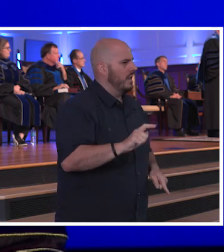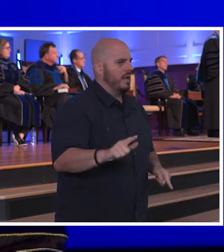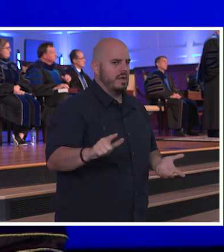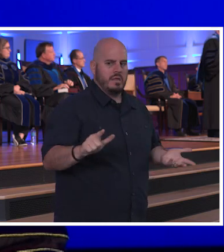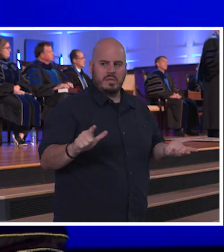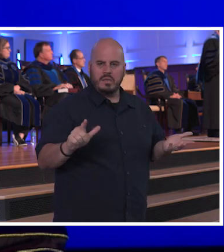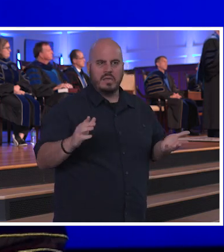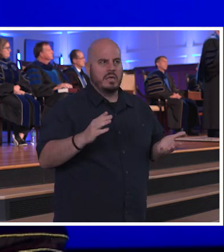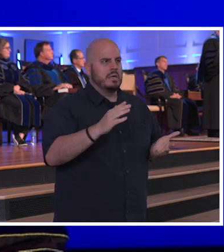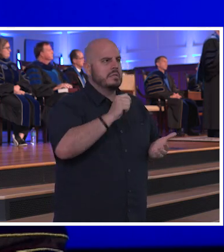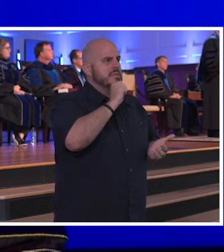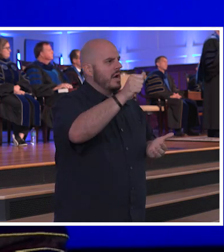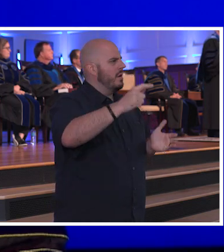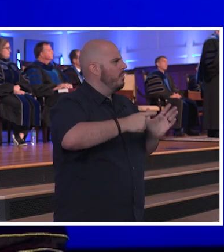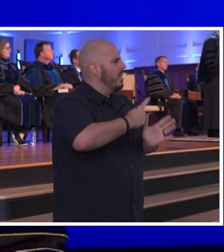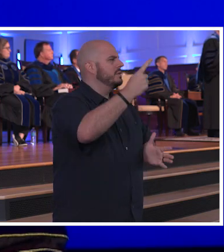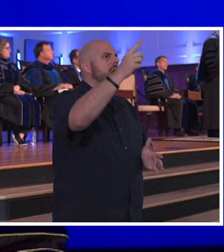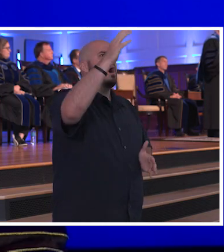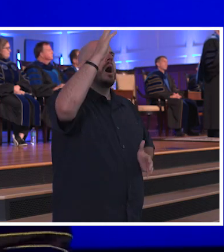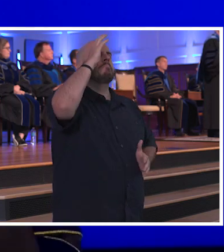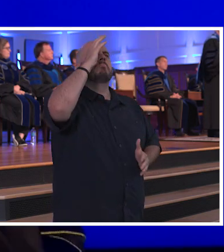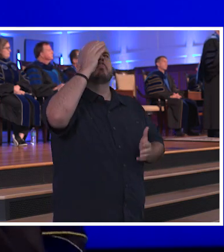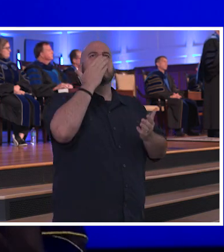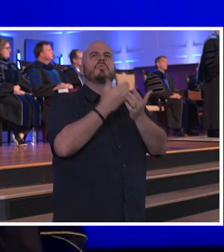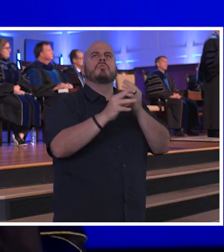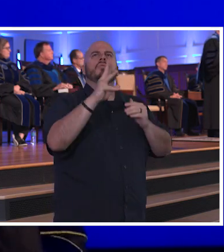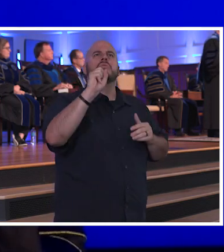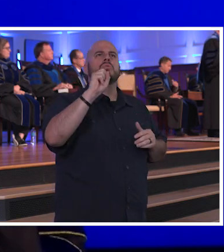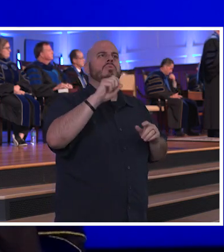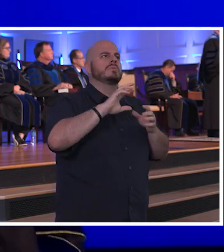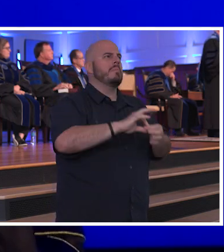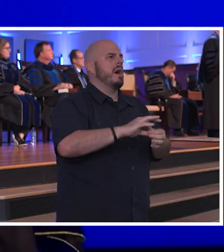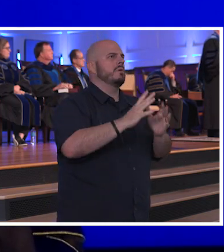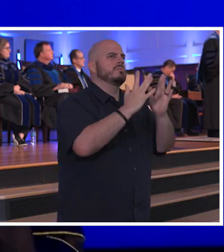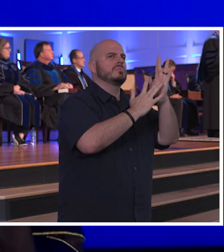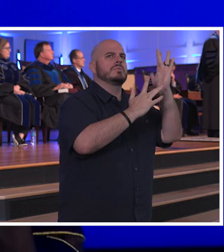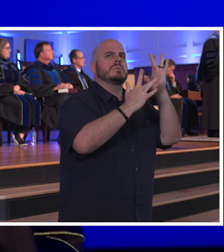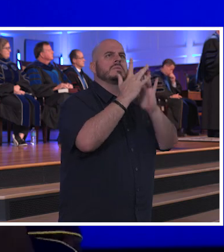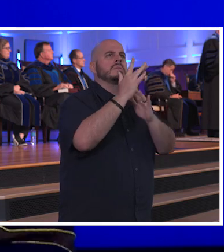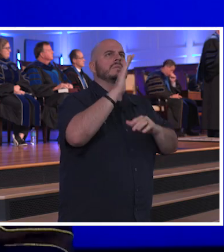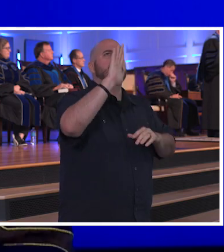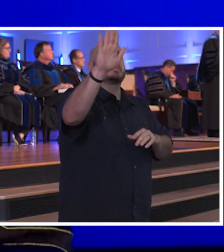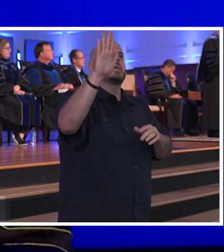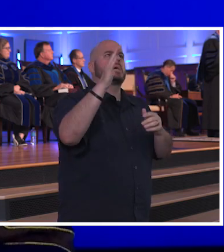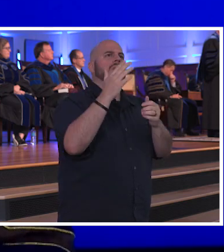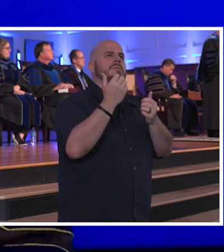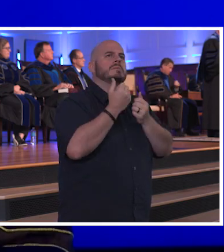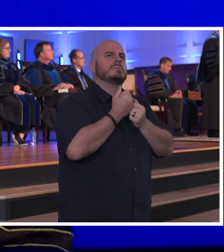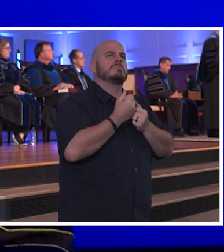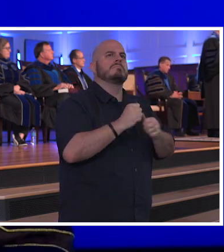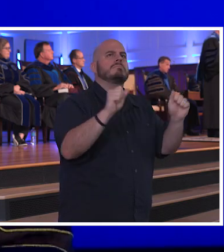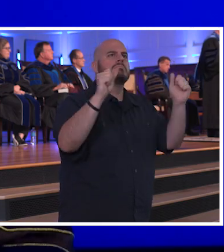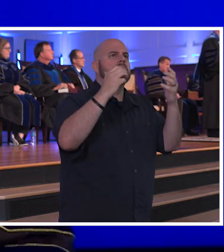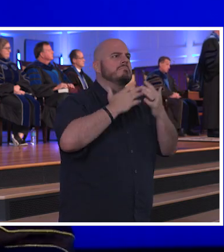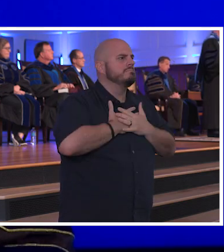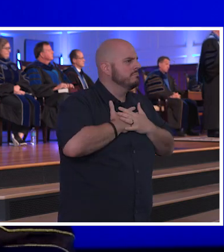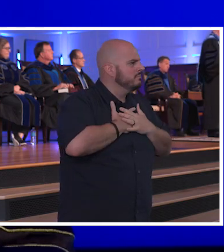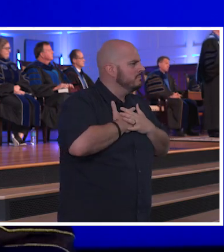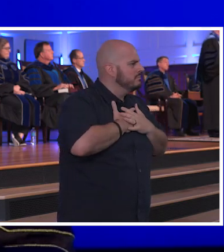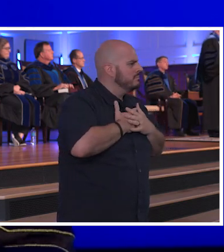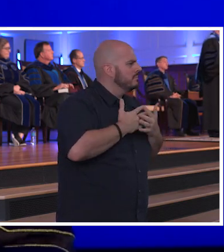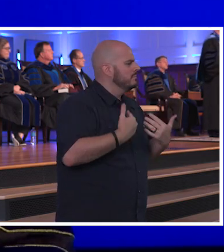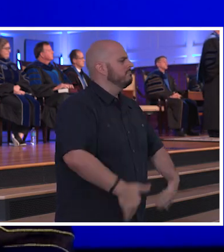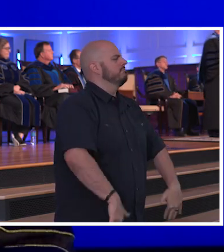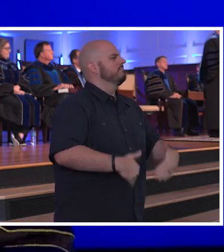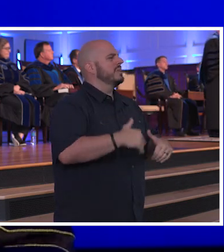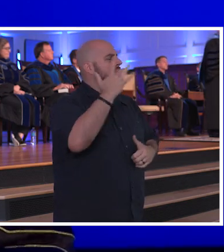time heard the good news about King Jesus and his salvation. This is why here at Southeastern, you'll be